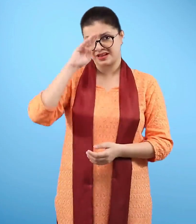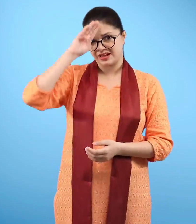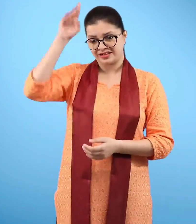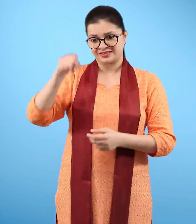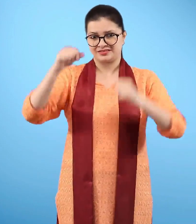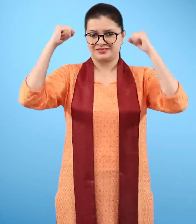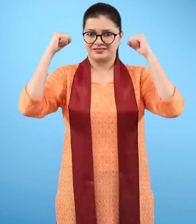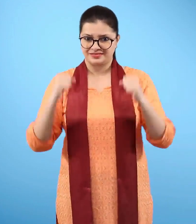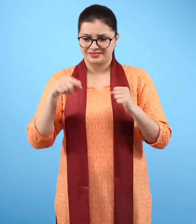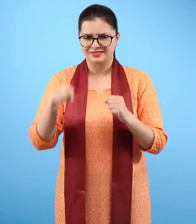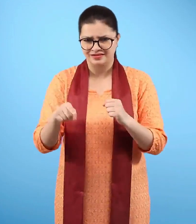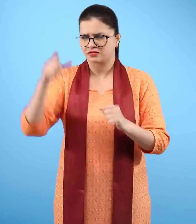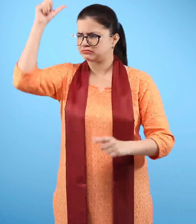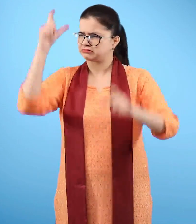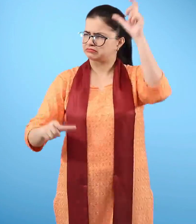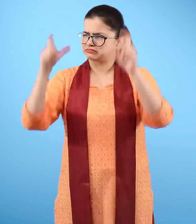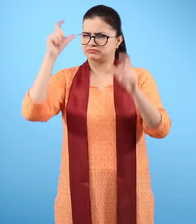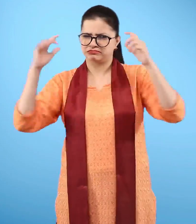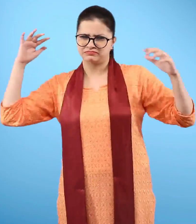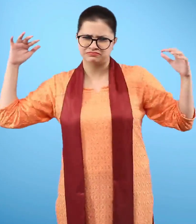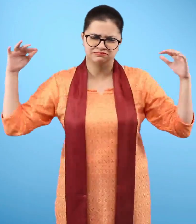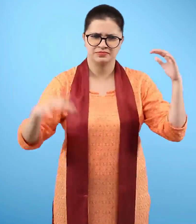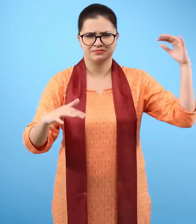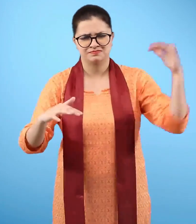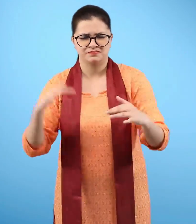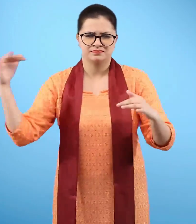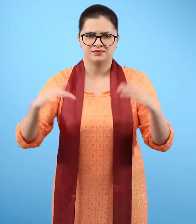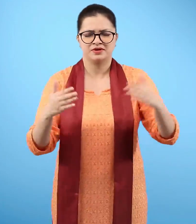This is where the king used to meet the common people.